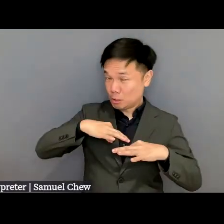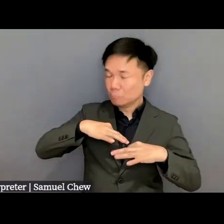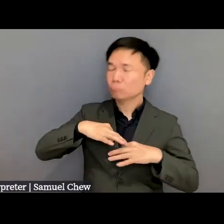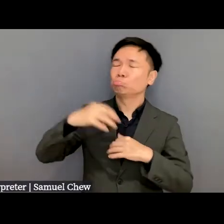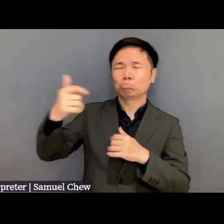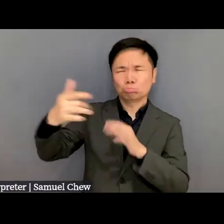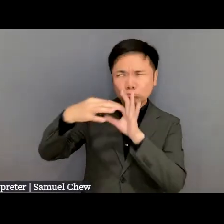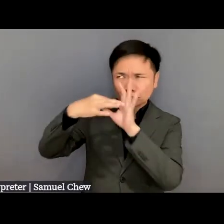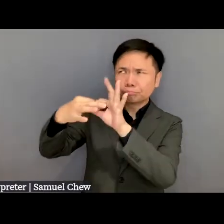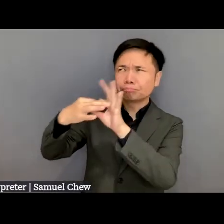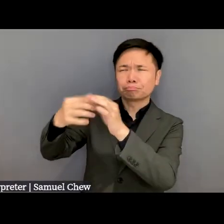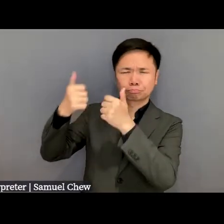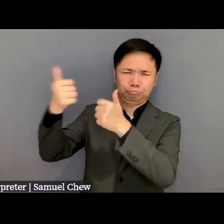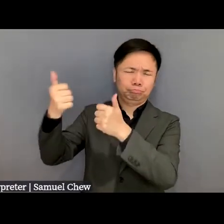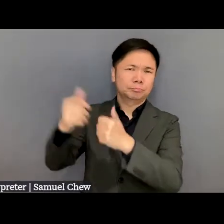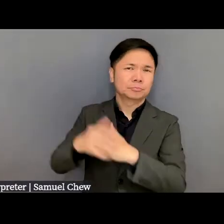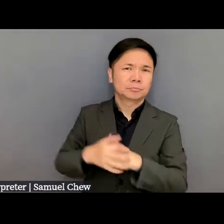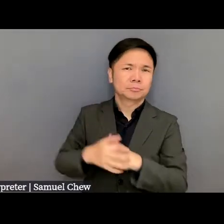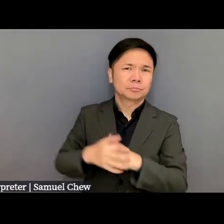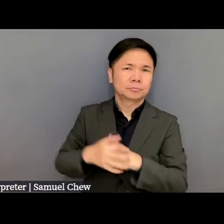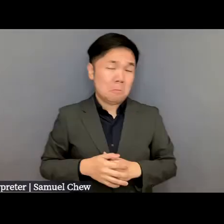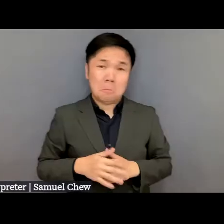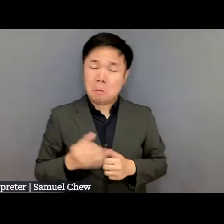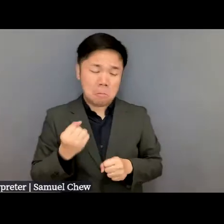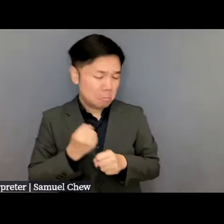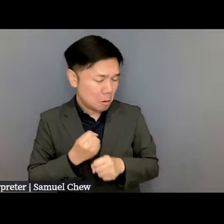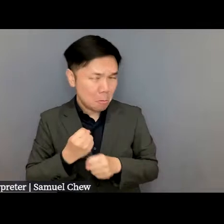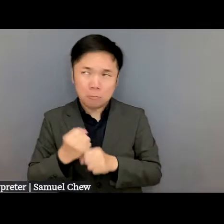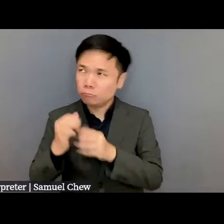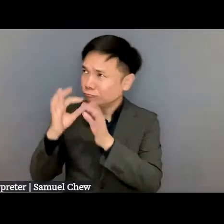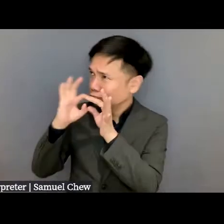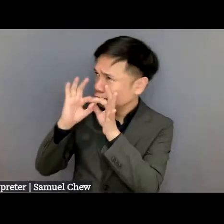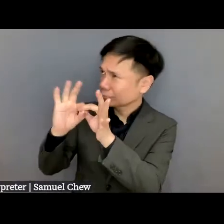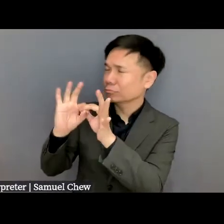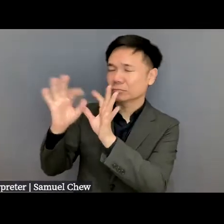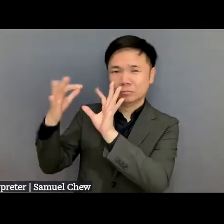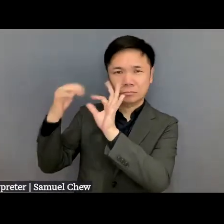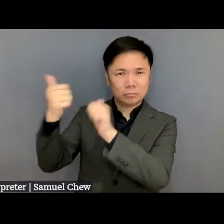ministry. We have no issues with the ministry.